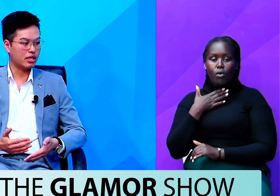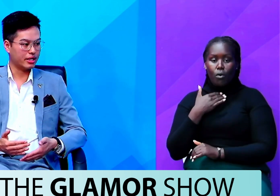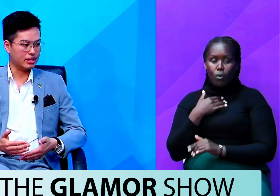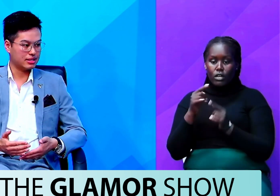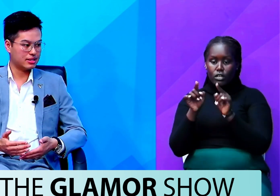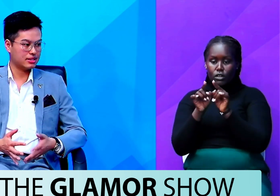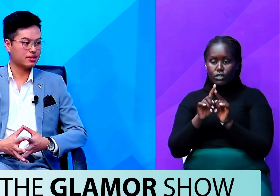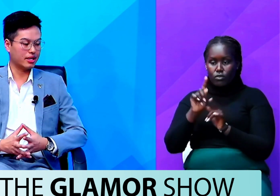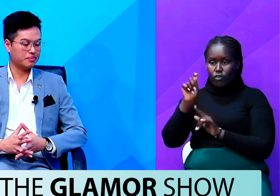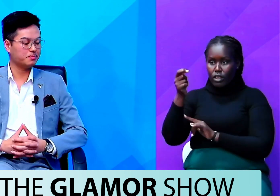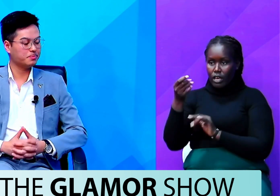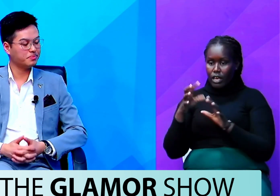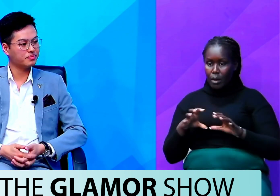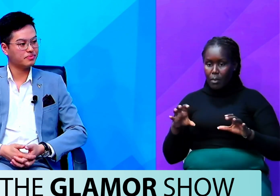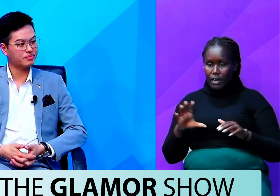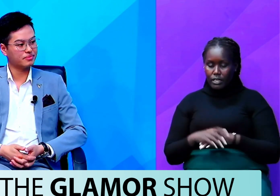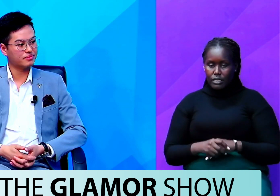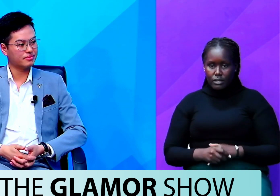Kenyan markets. Yeah.